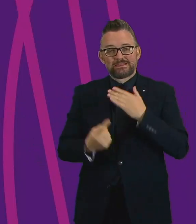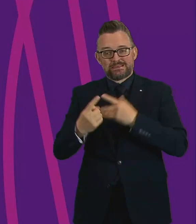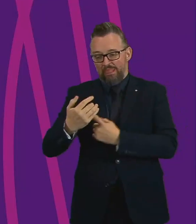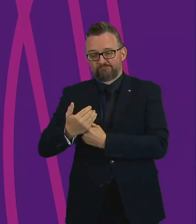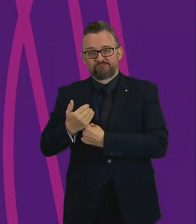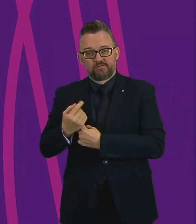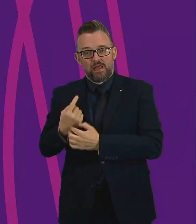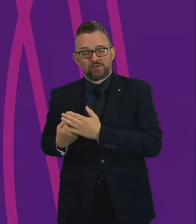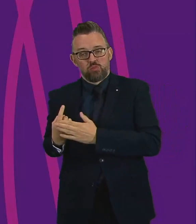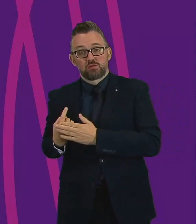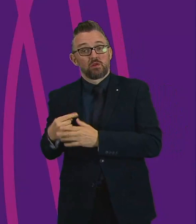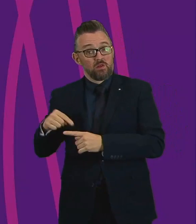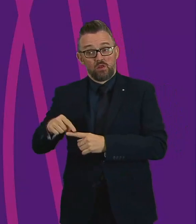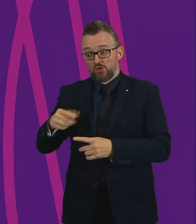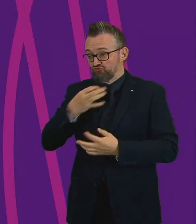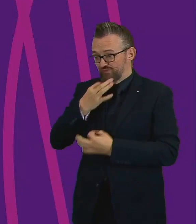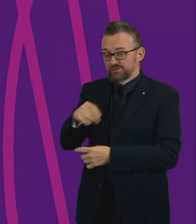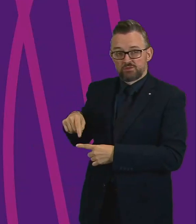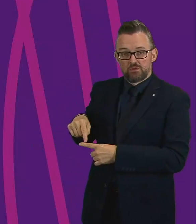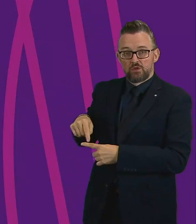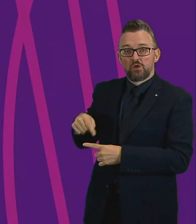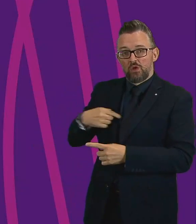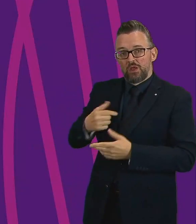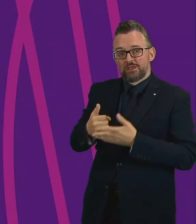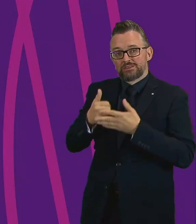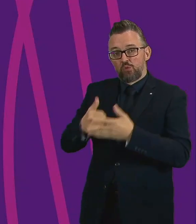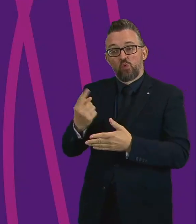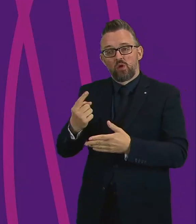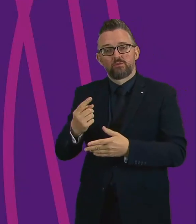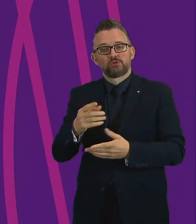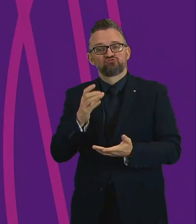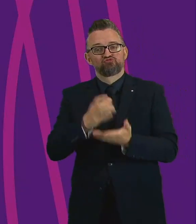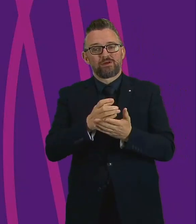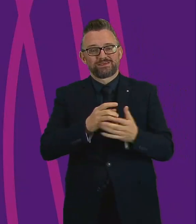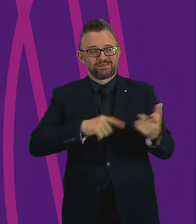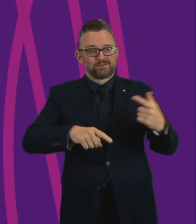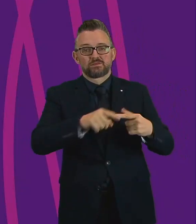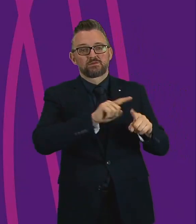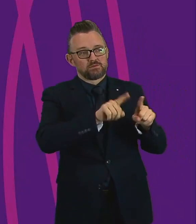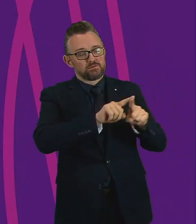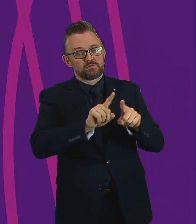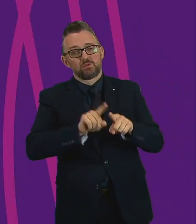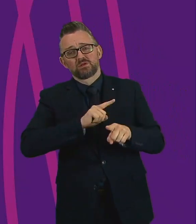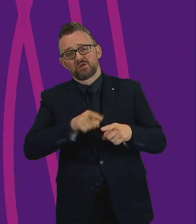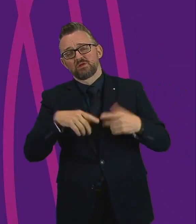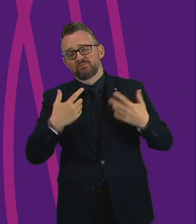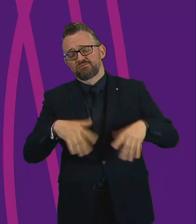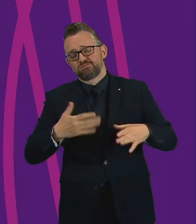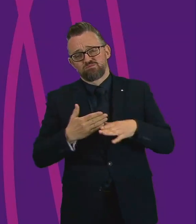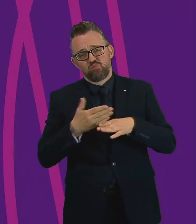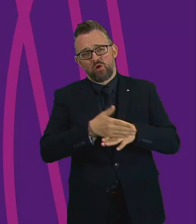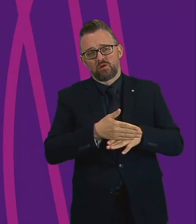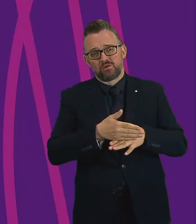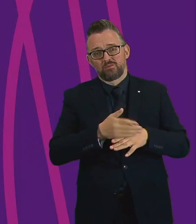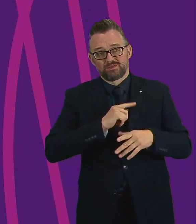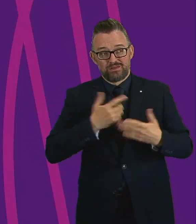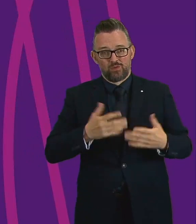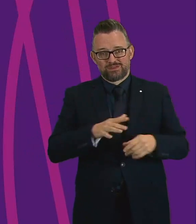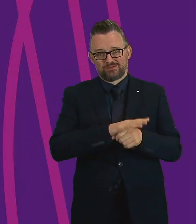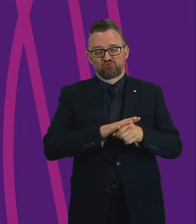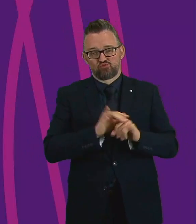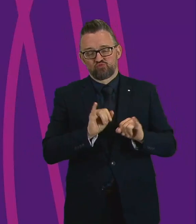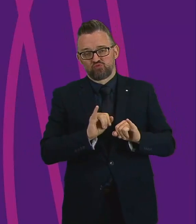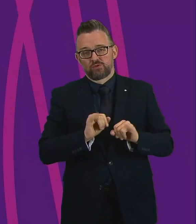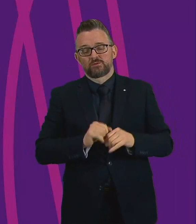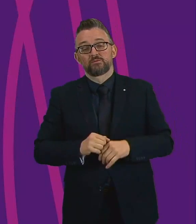others at risk. It's also helped support the third sector, which is doing a brilliant job in very challenging circumstances. We've committed